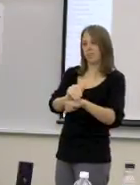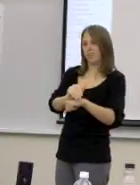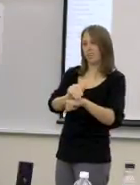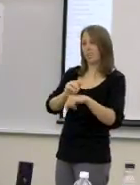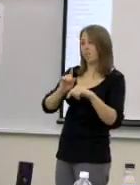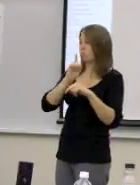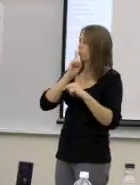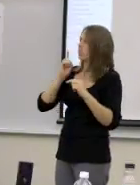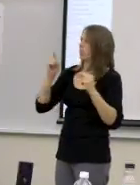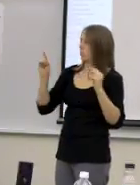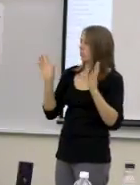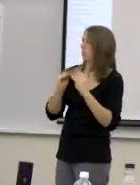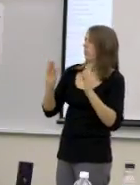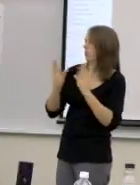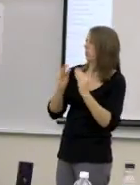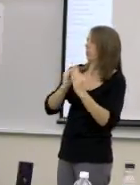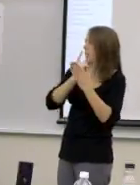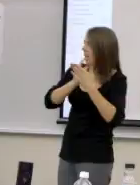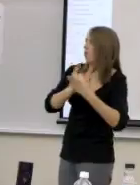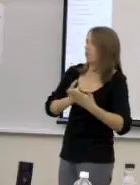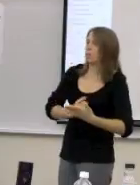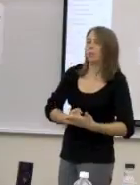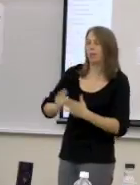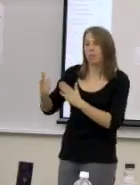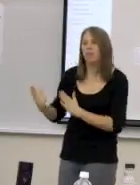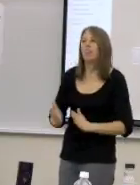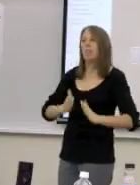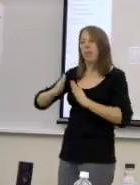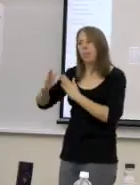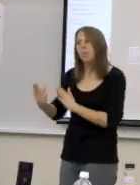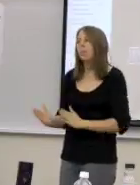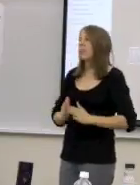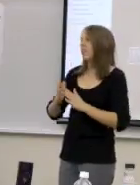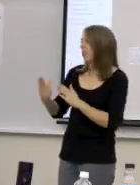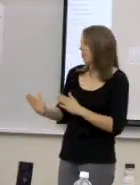week for you. And then we meet a week before we meet